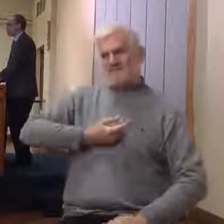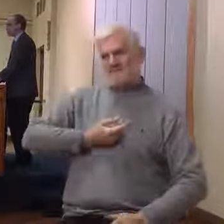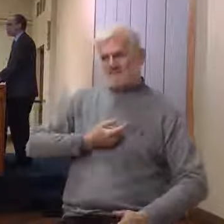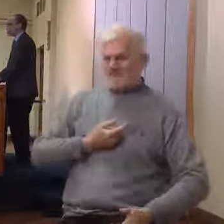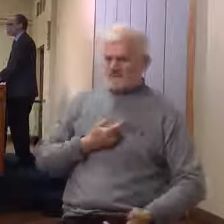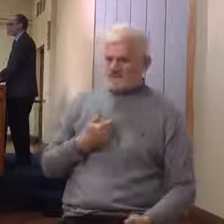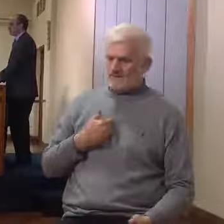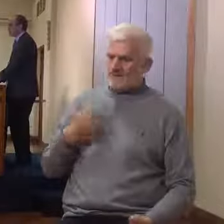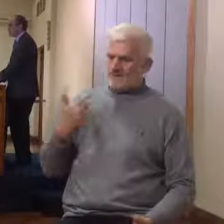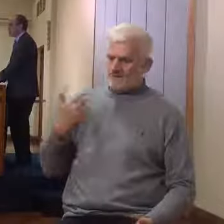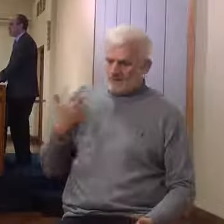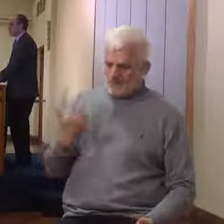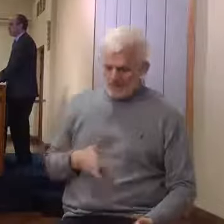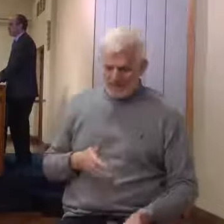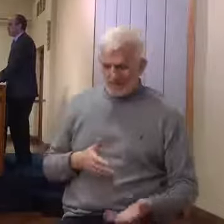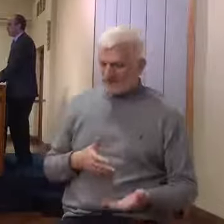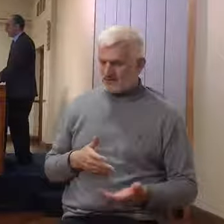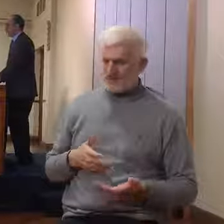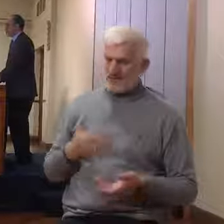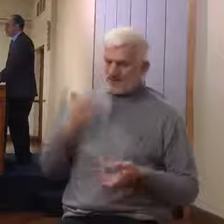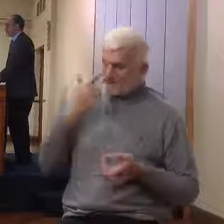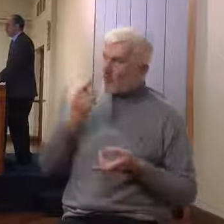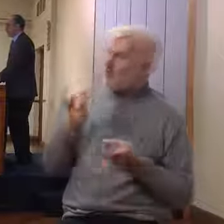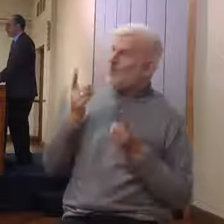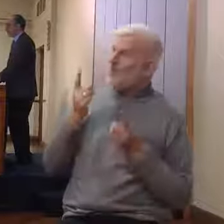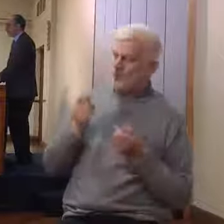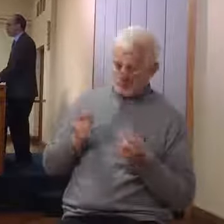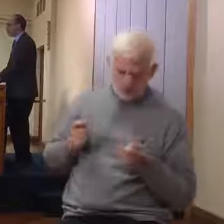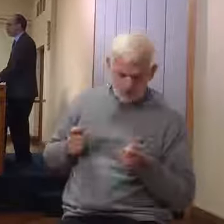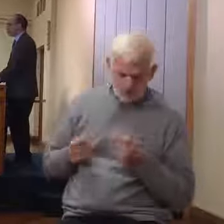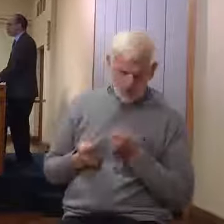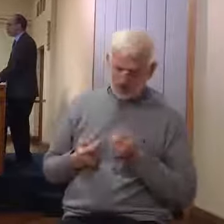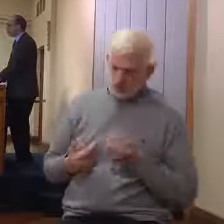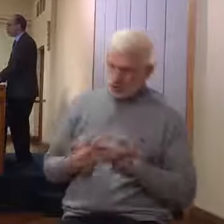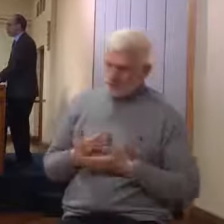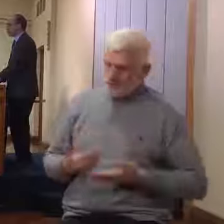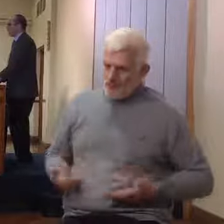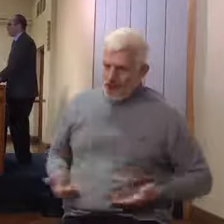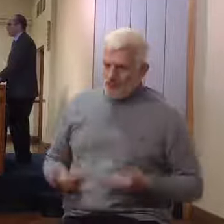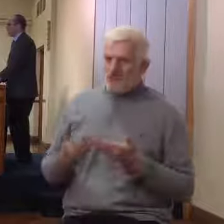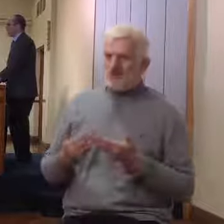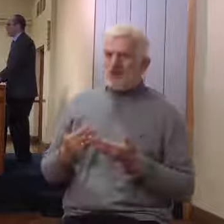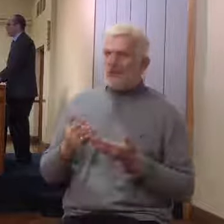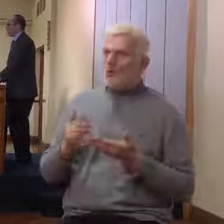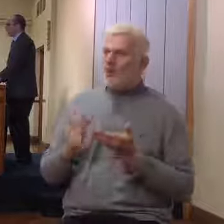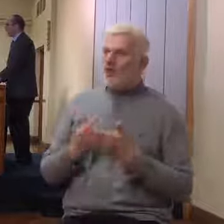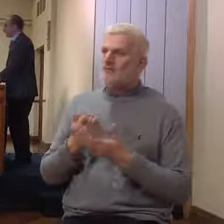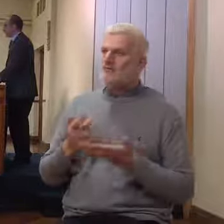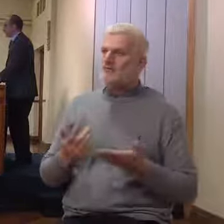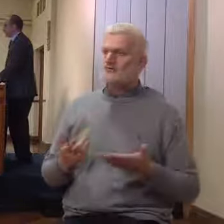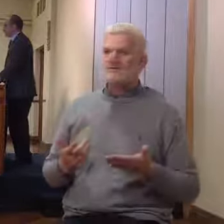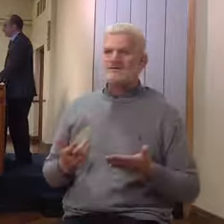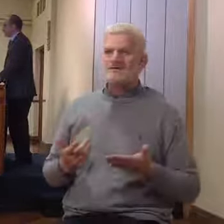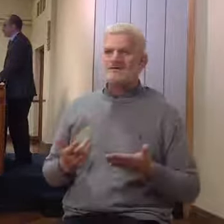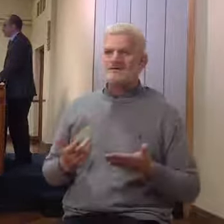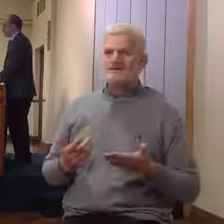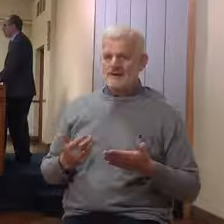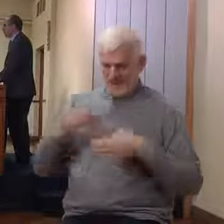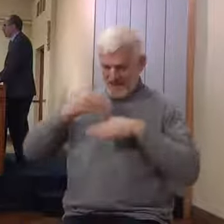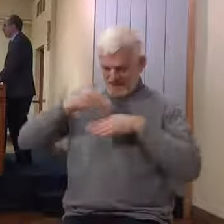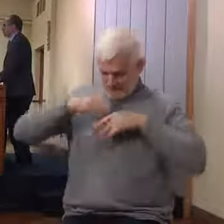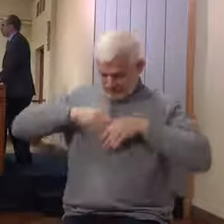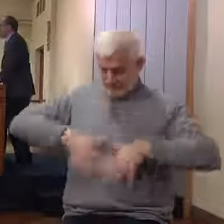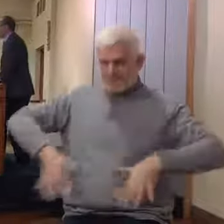been changed drastically, we have experienced a new birth, certainly there is a repercussion